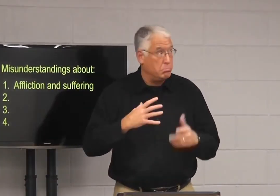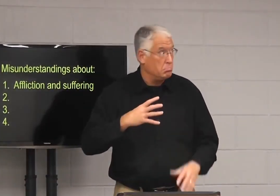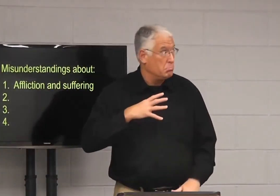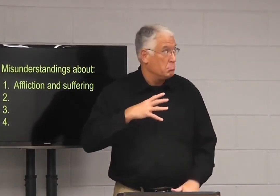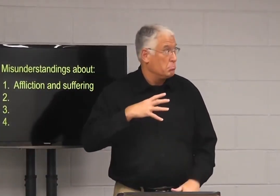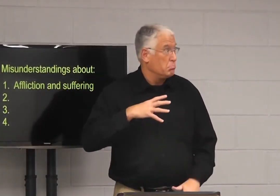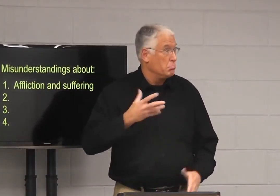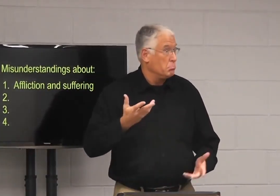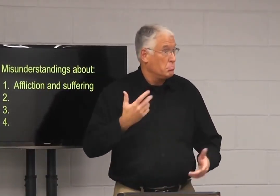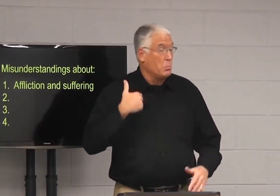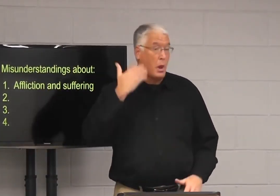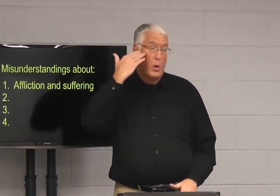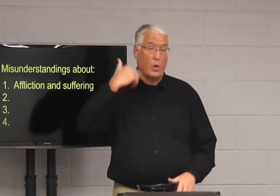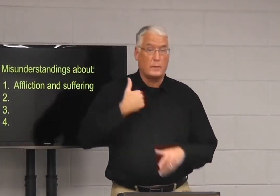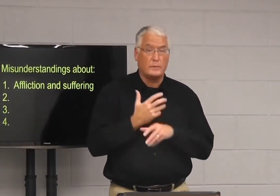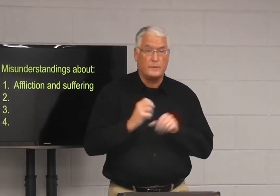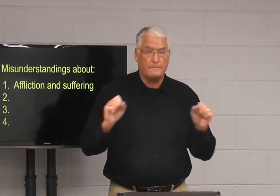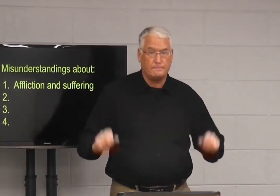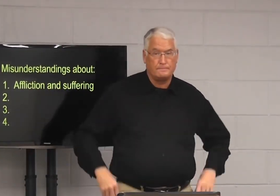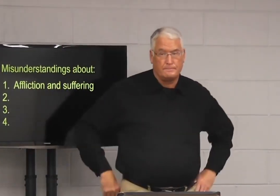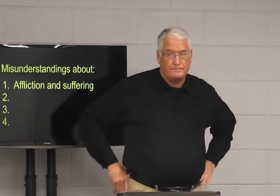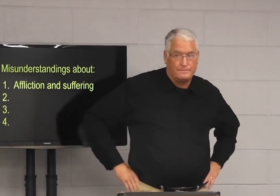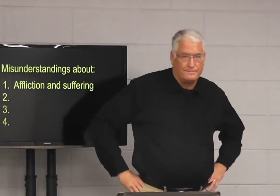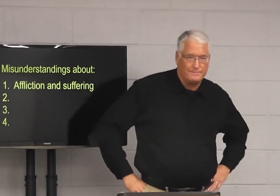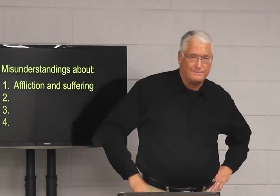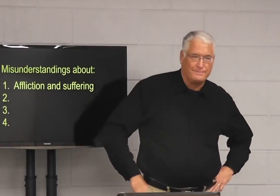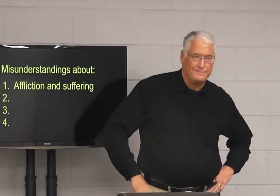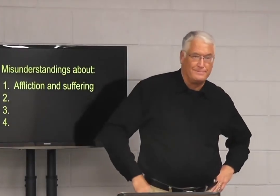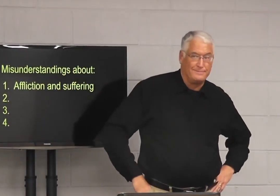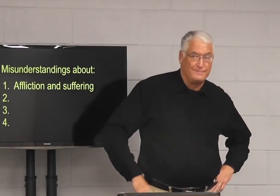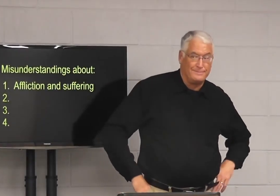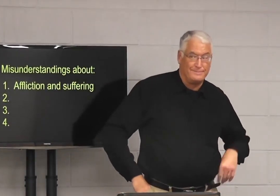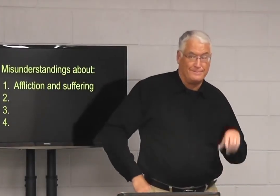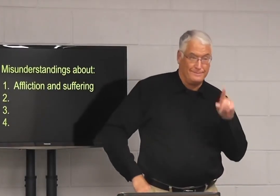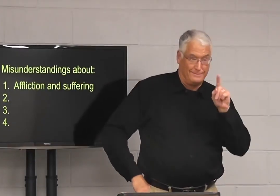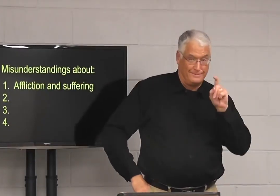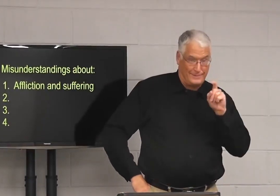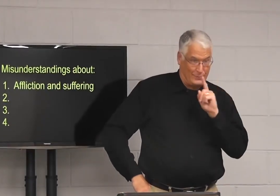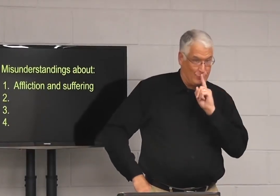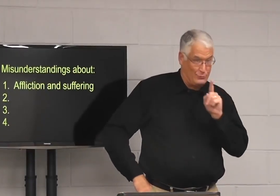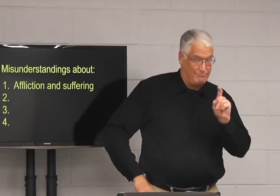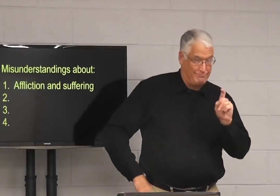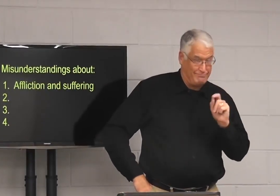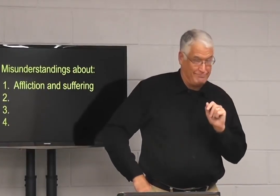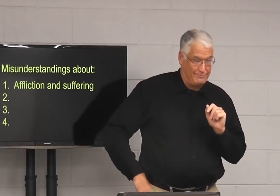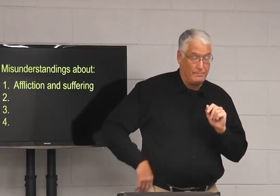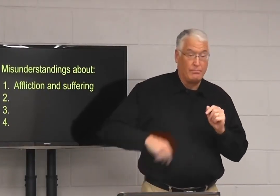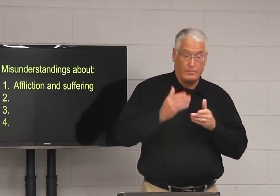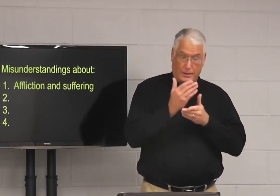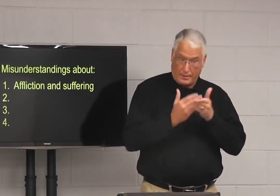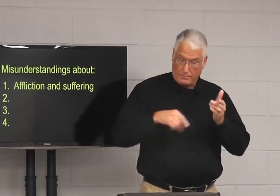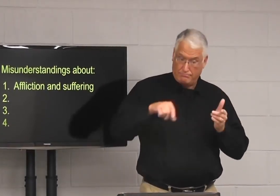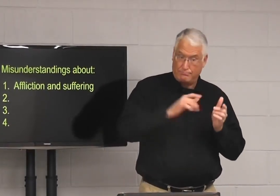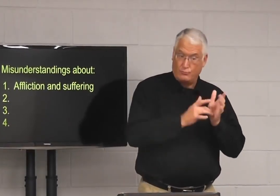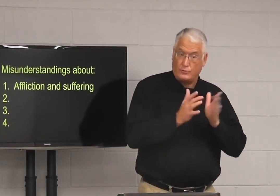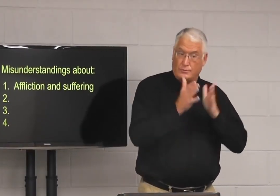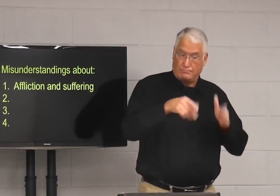life. Everything's been going fine, and I know I'm saved. Right? But